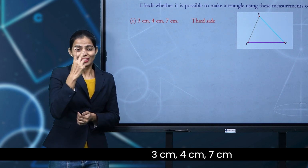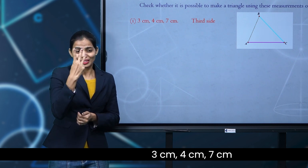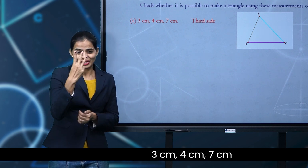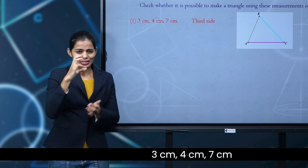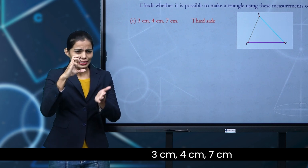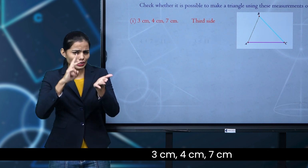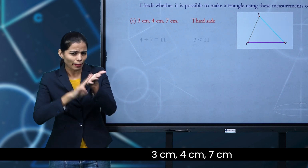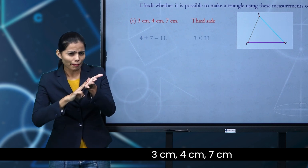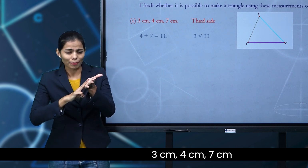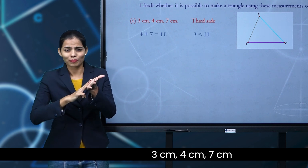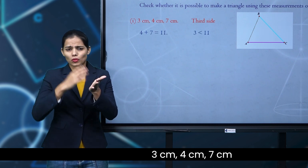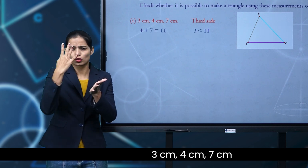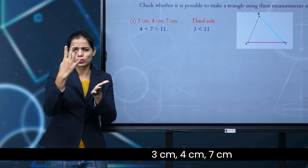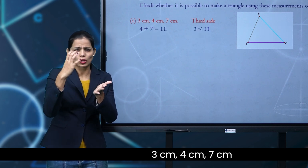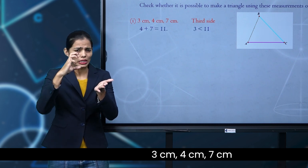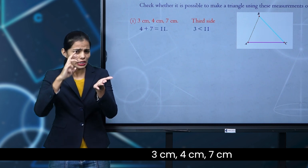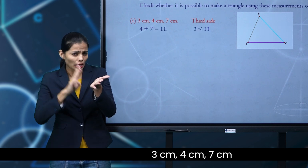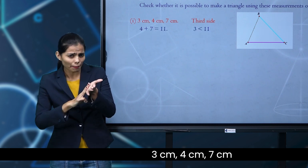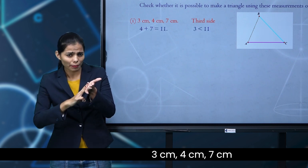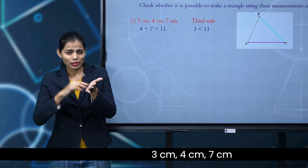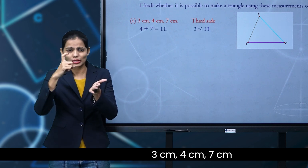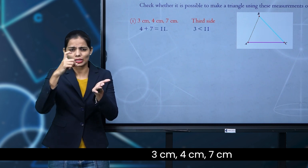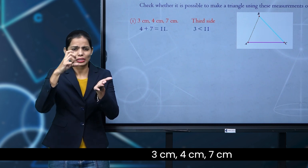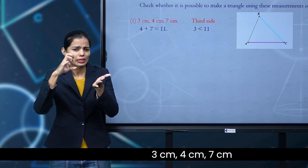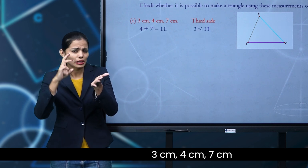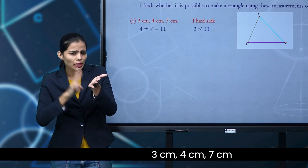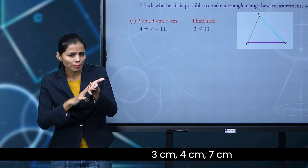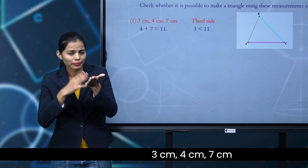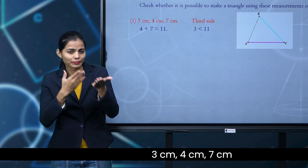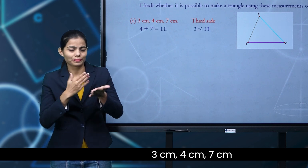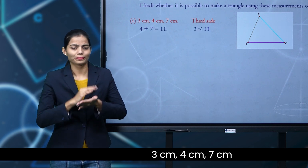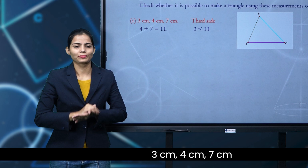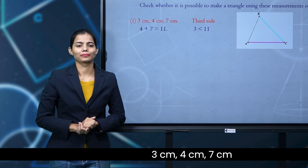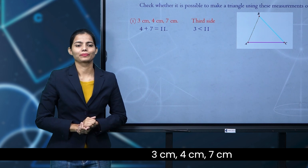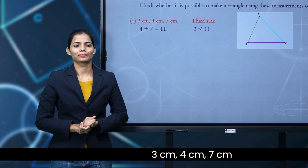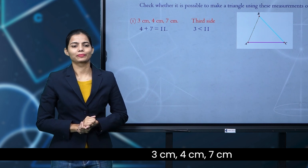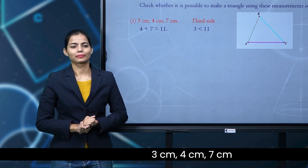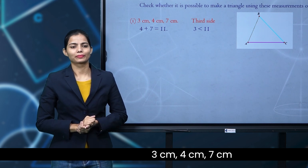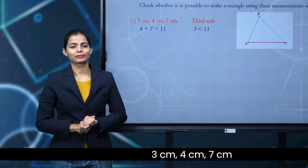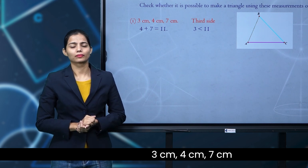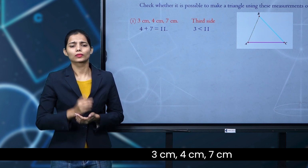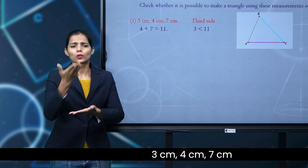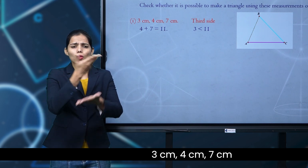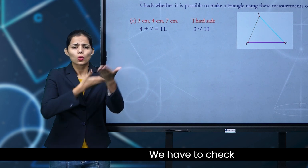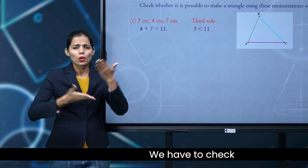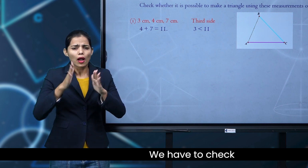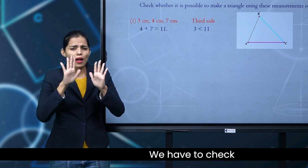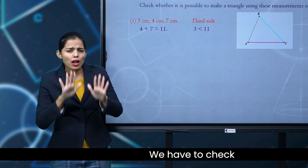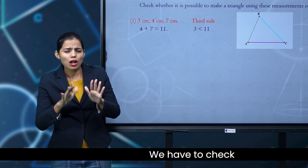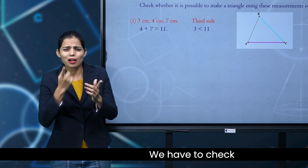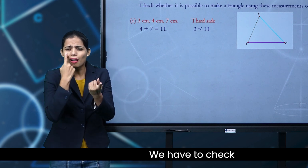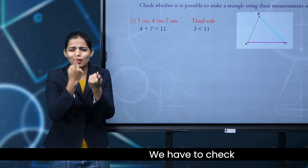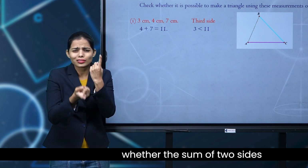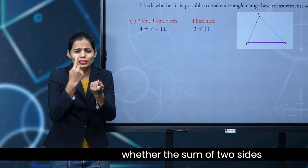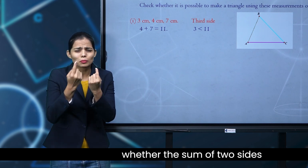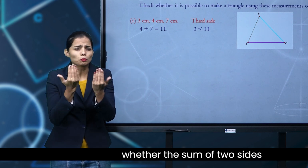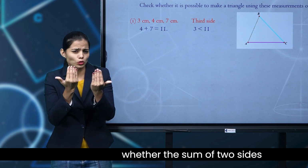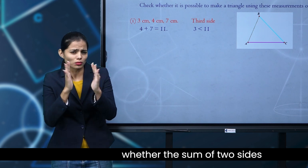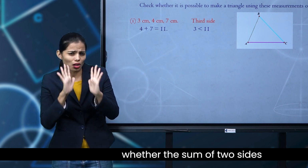3 cm, 4 cm, 7 cm. We have to check whether the sum of